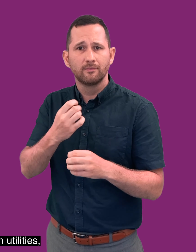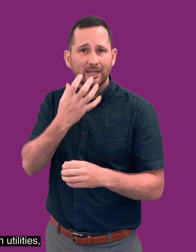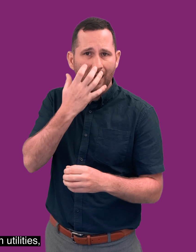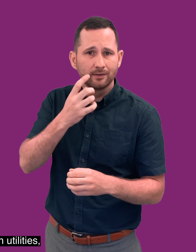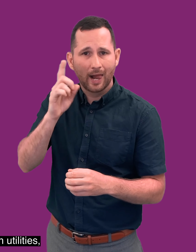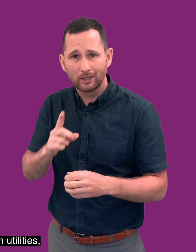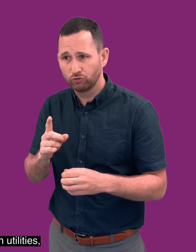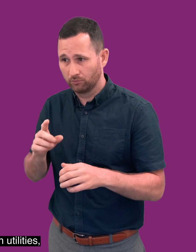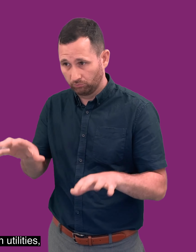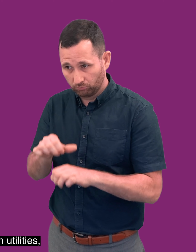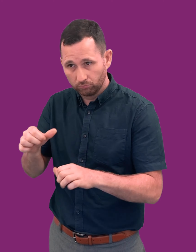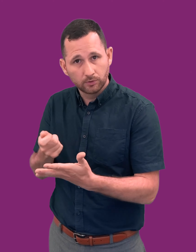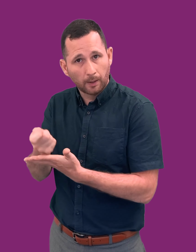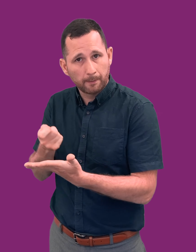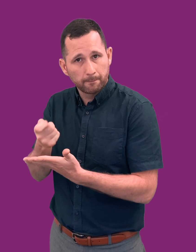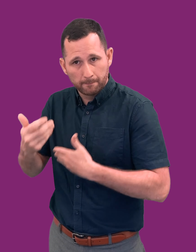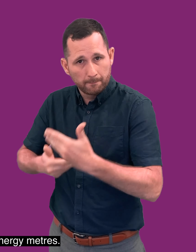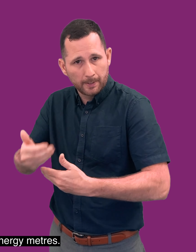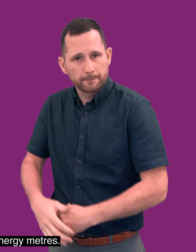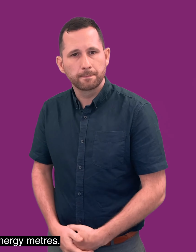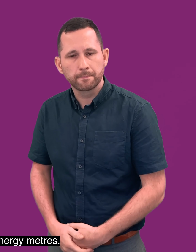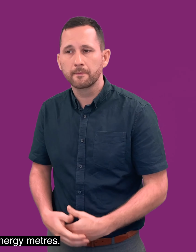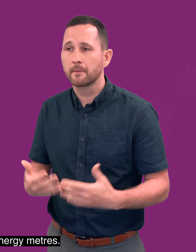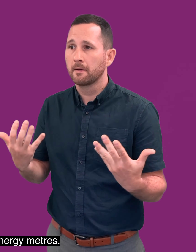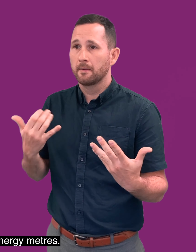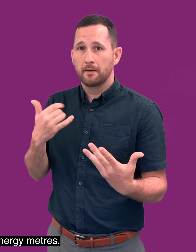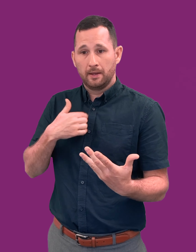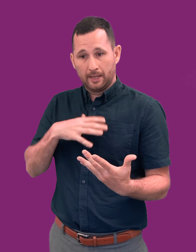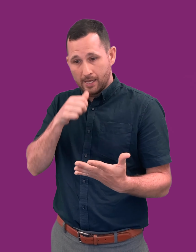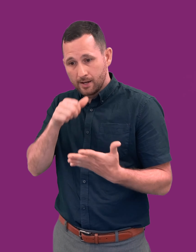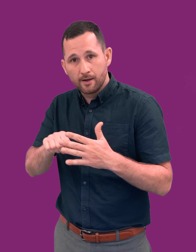Help with utilities. Topping up energy meters.